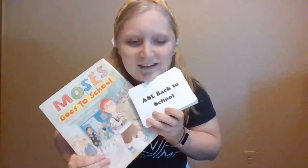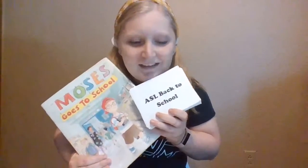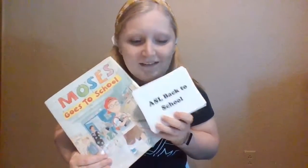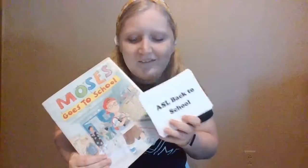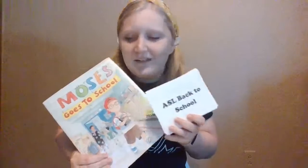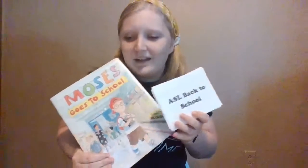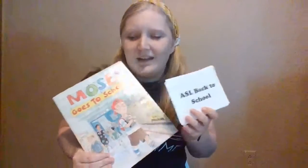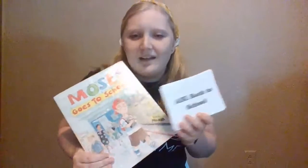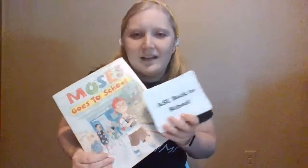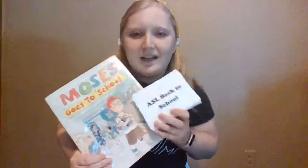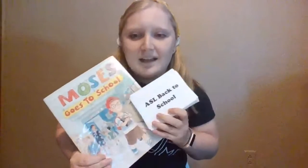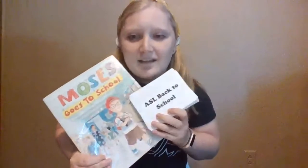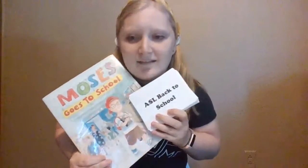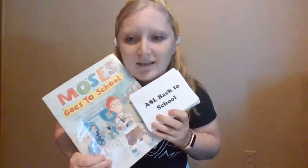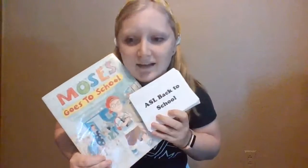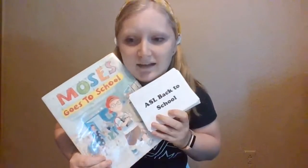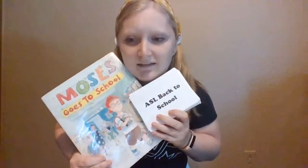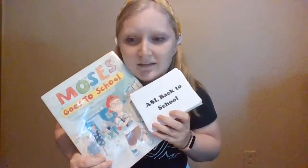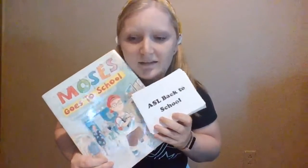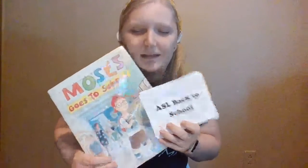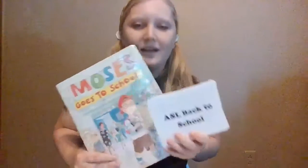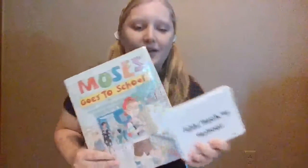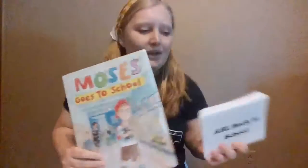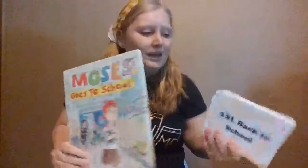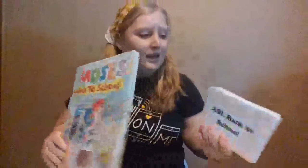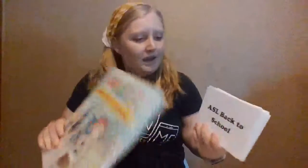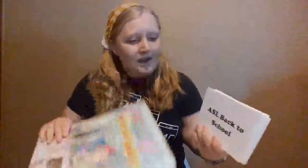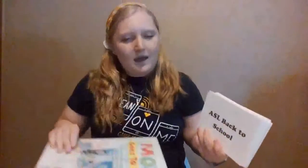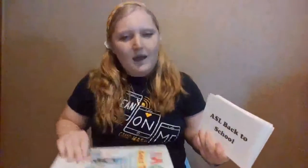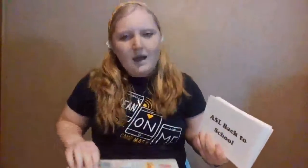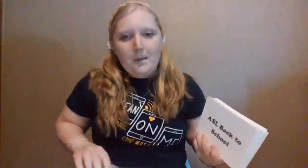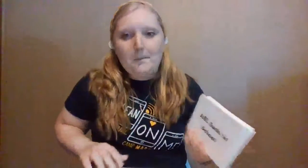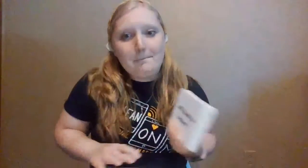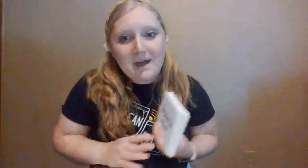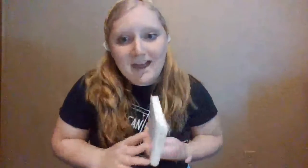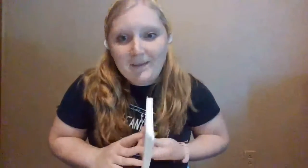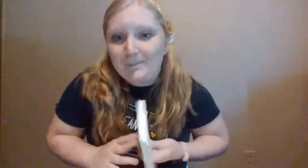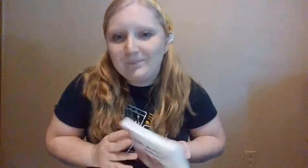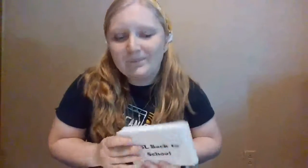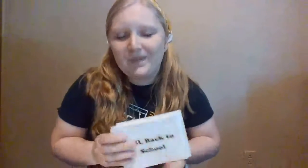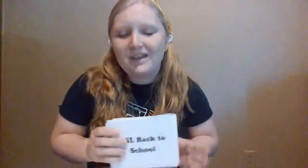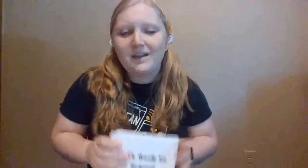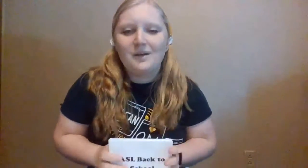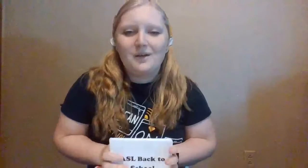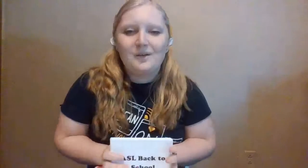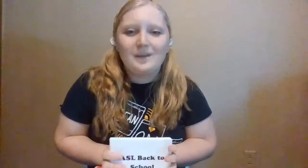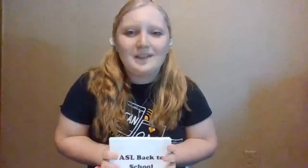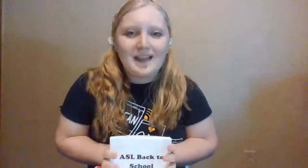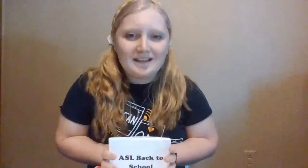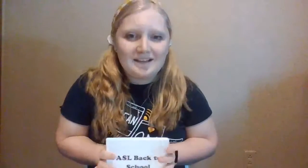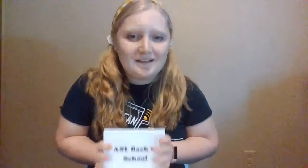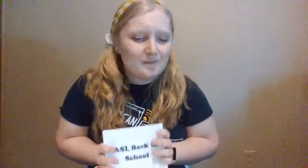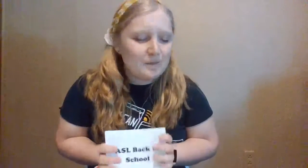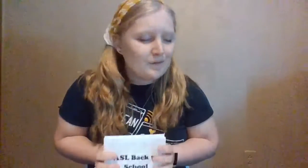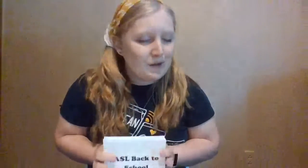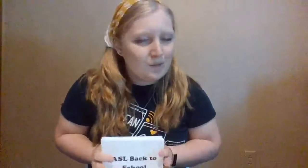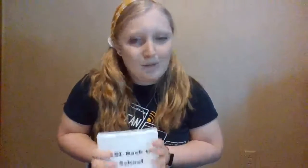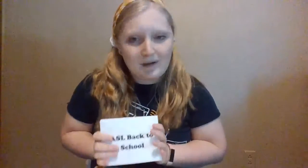And give it a second to get going, but let's review what we're